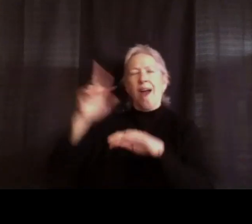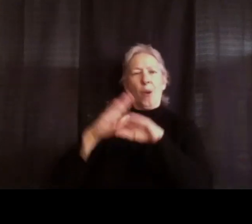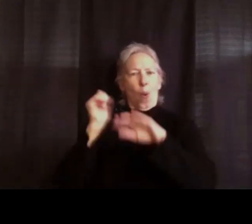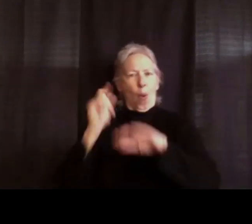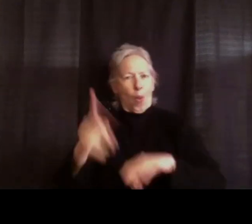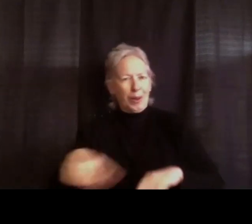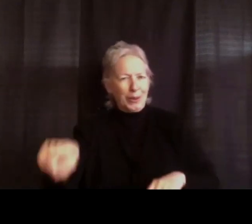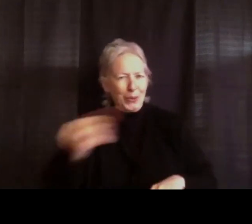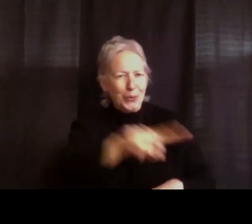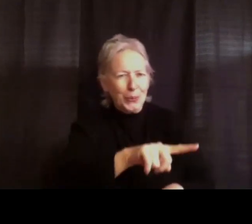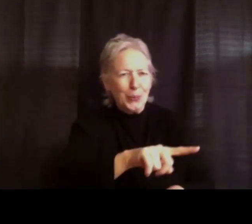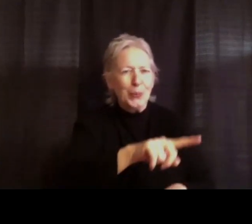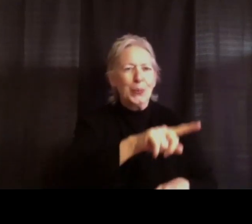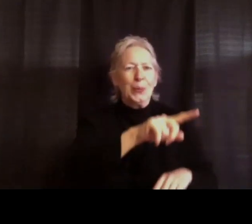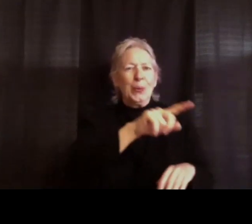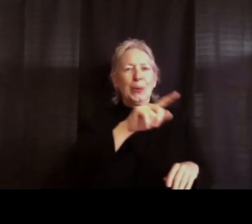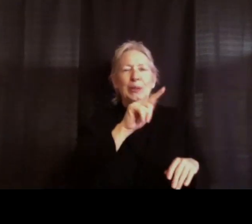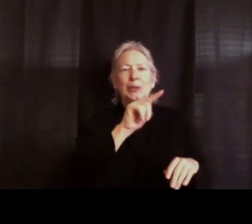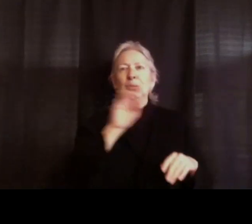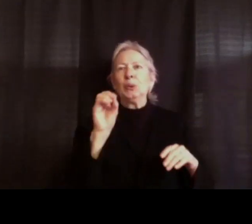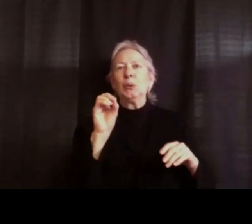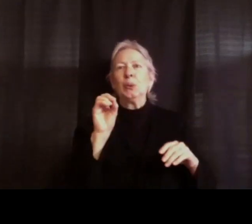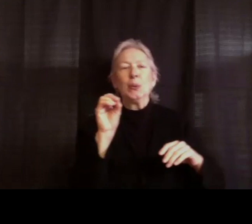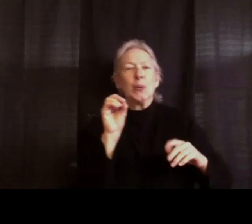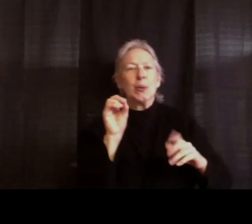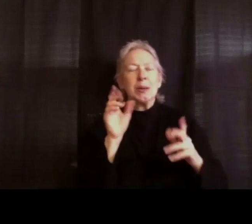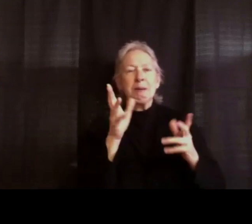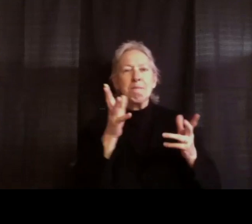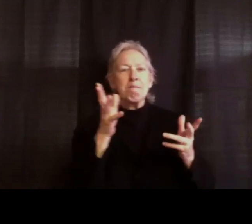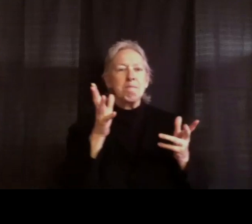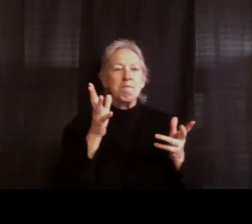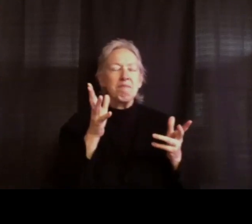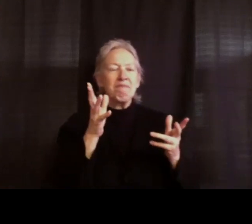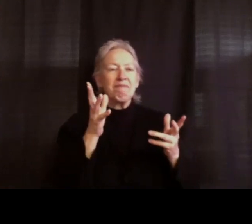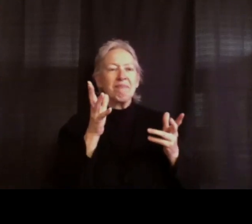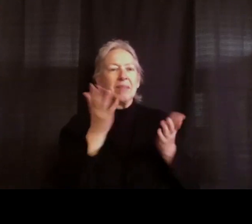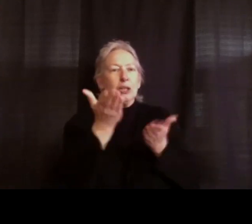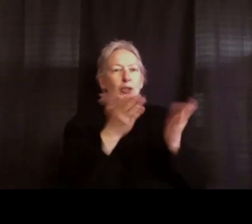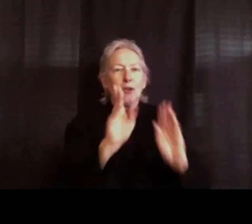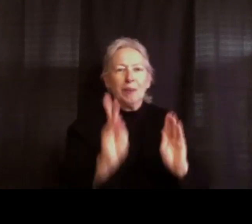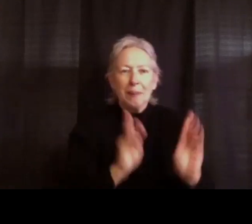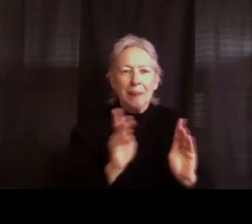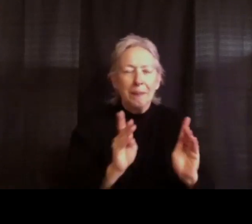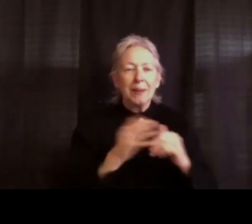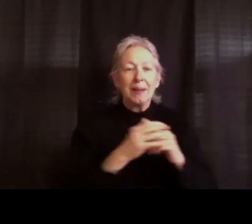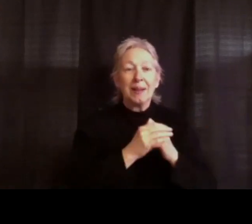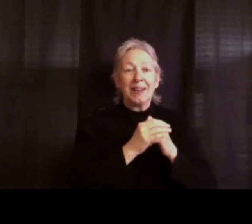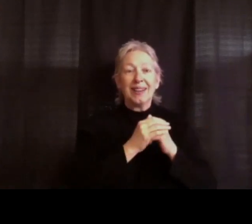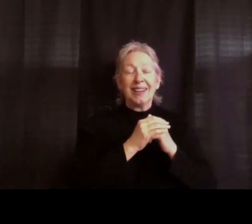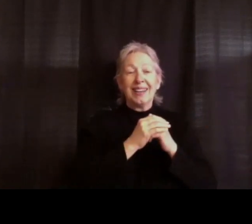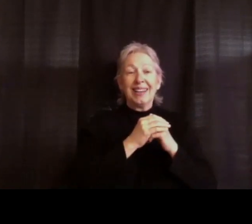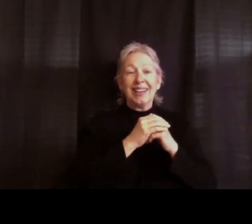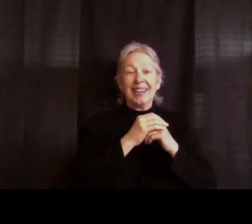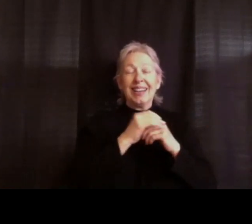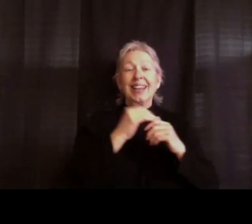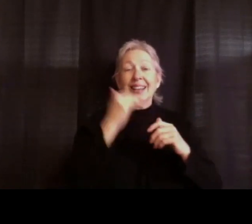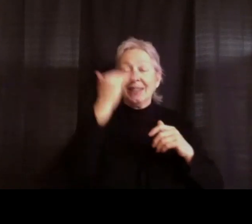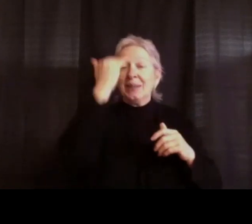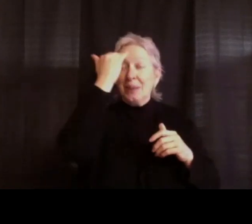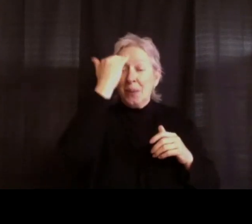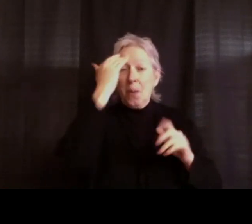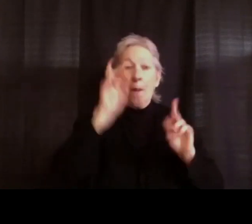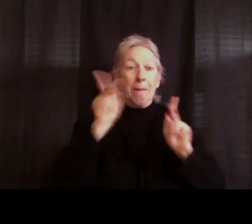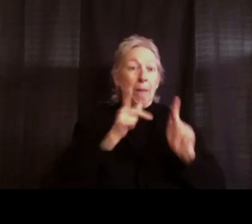I heard the phrase, the wise are always learning new things, and the generous are